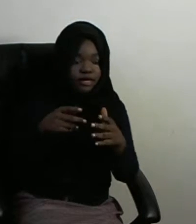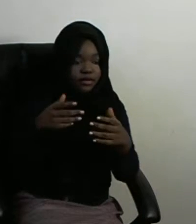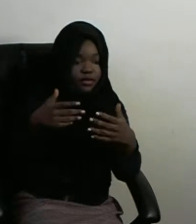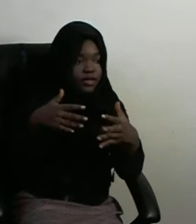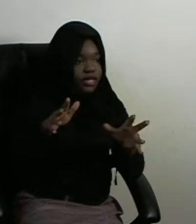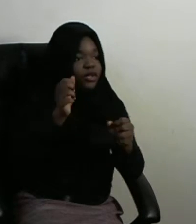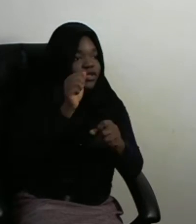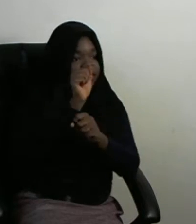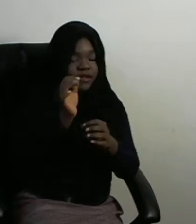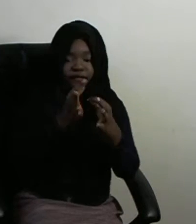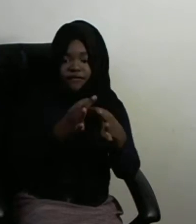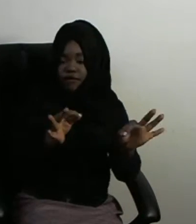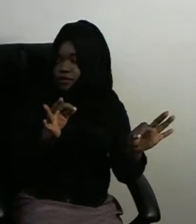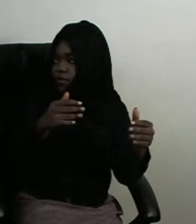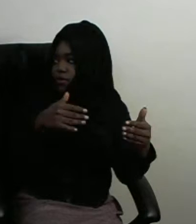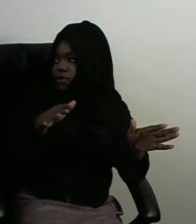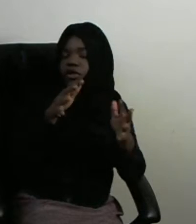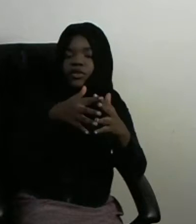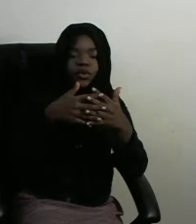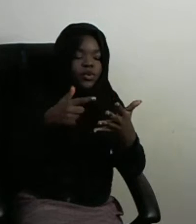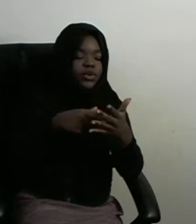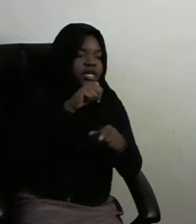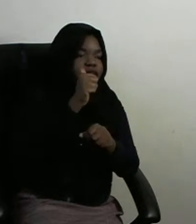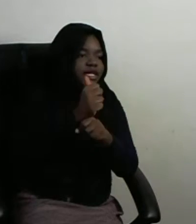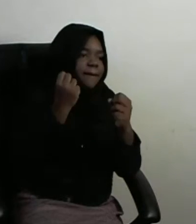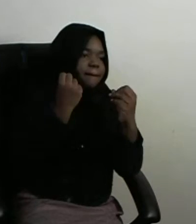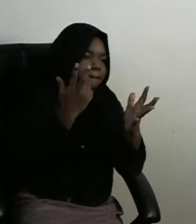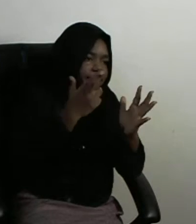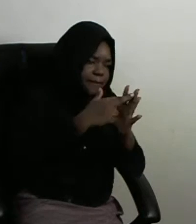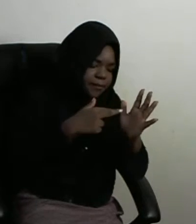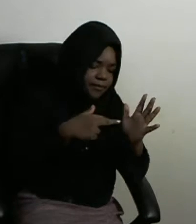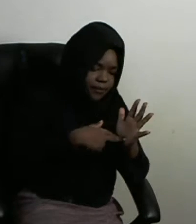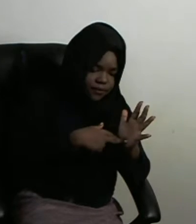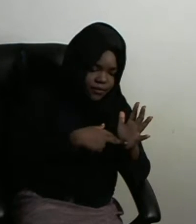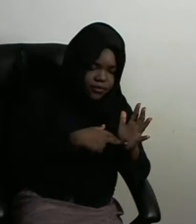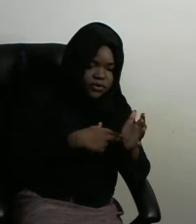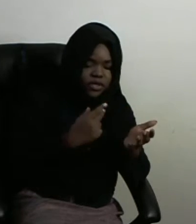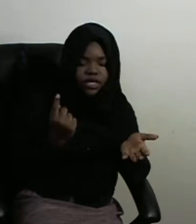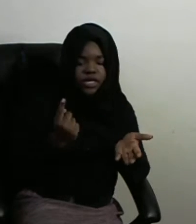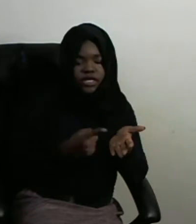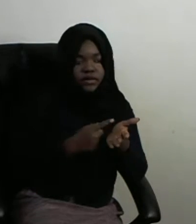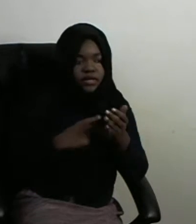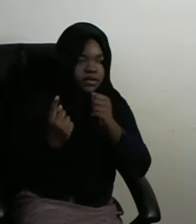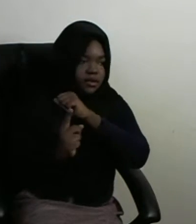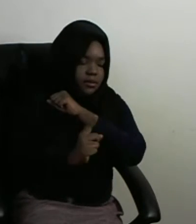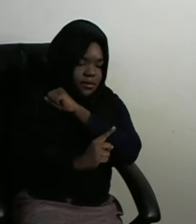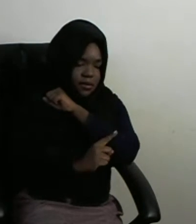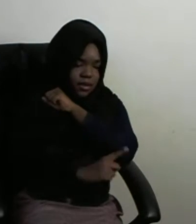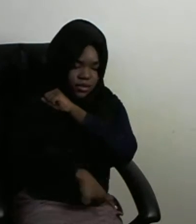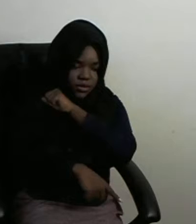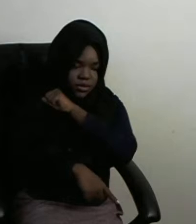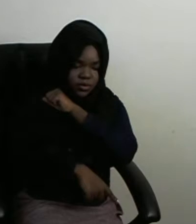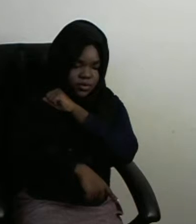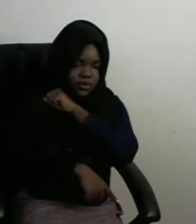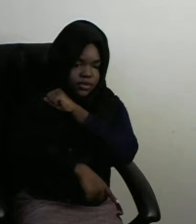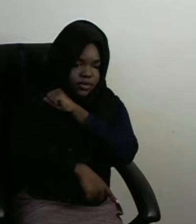free, the Quran set many rules as sometimes a punishment,